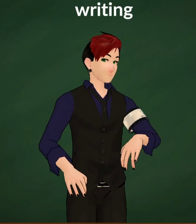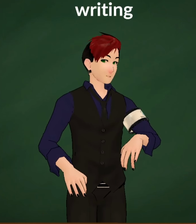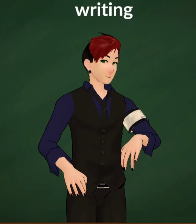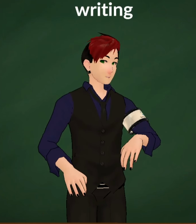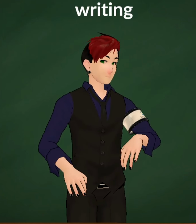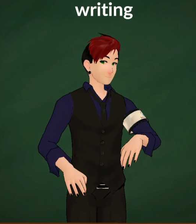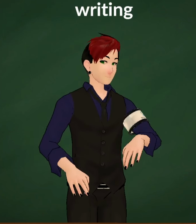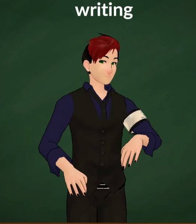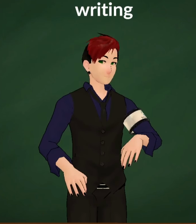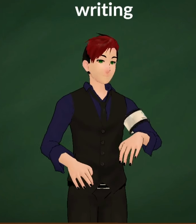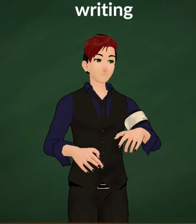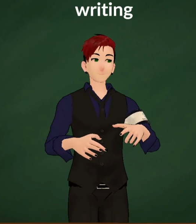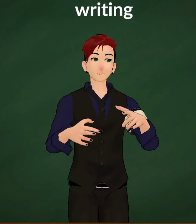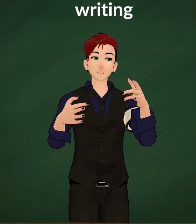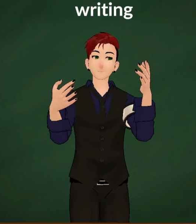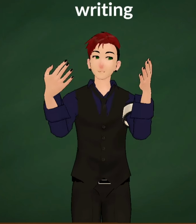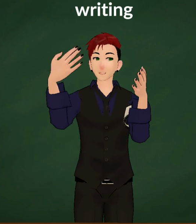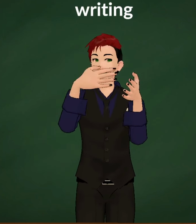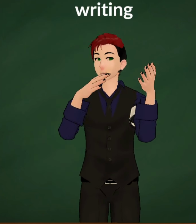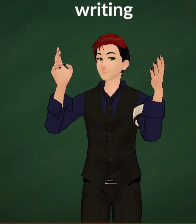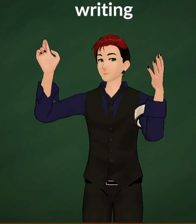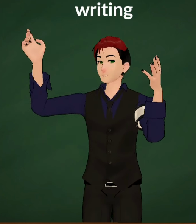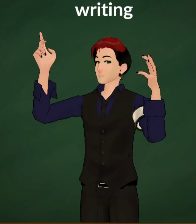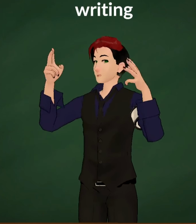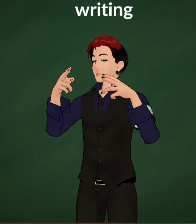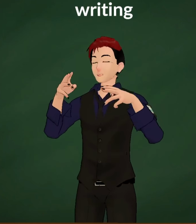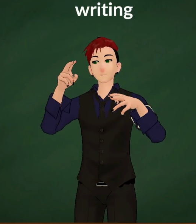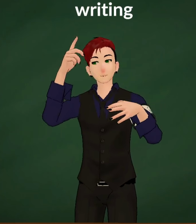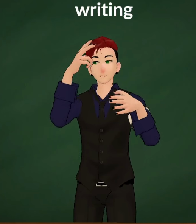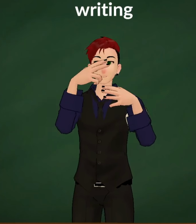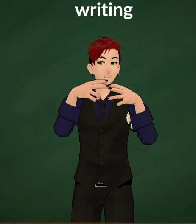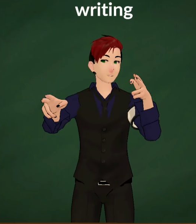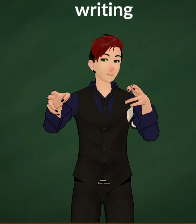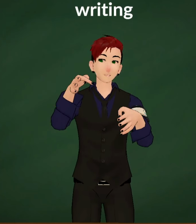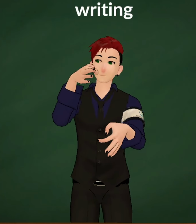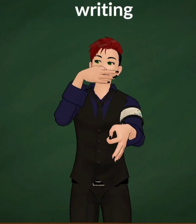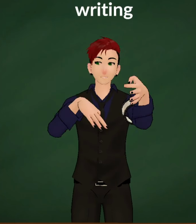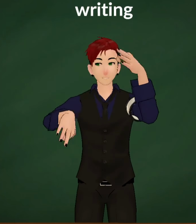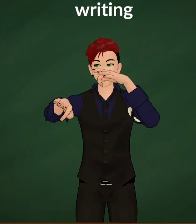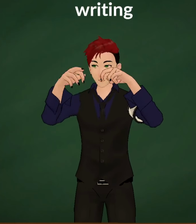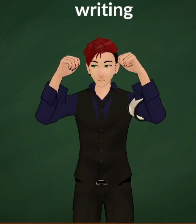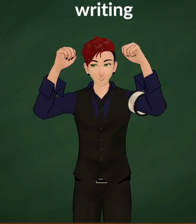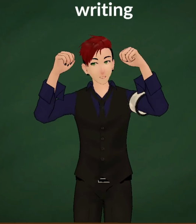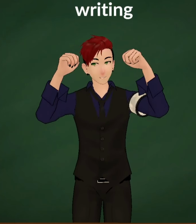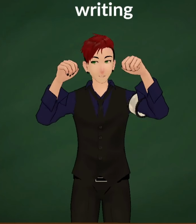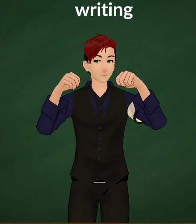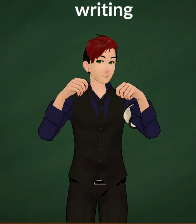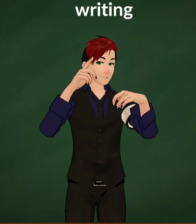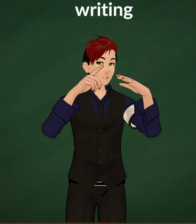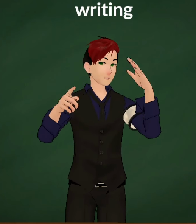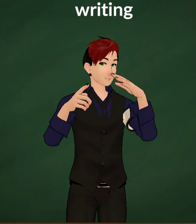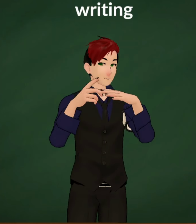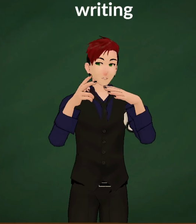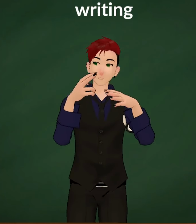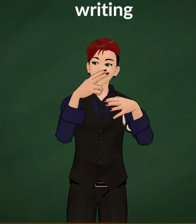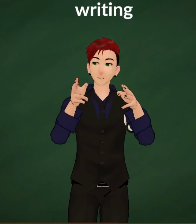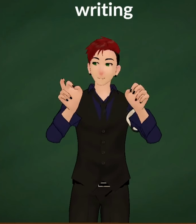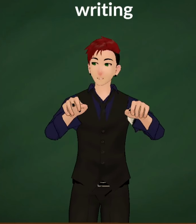All right. So again, this is my super short sub lesson that I just came up with as fast